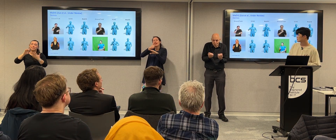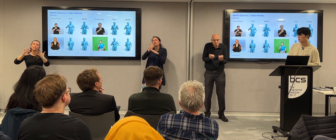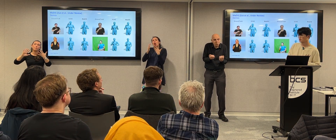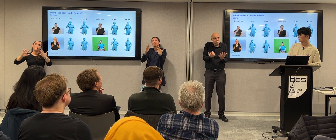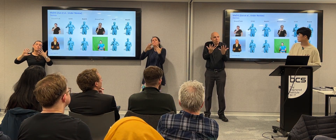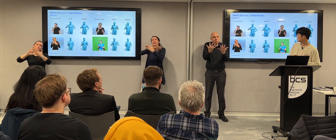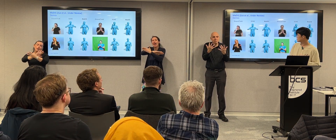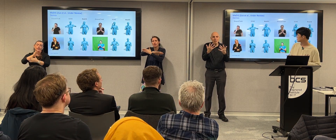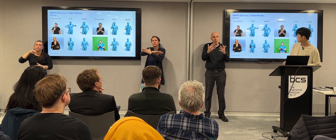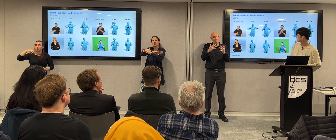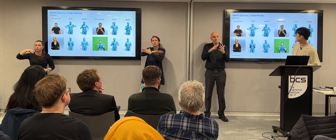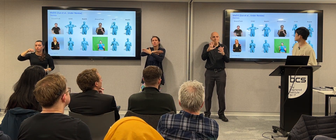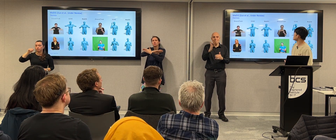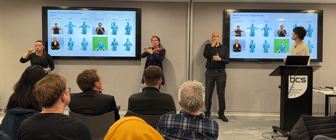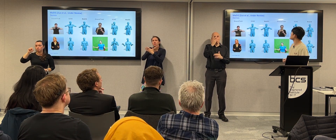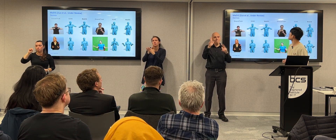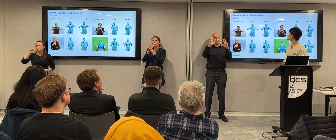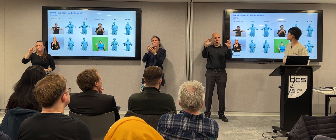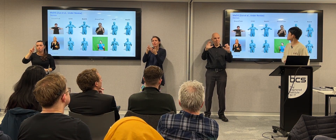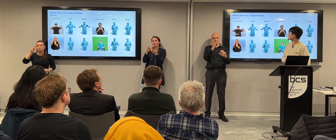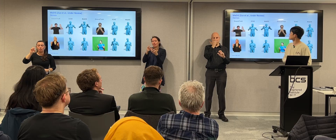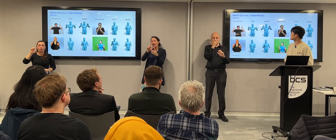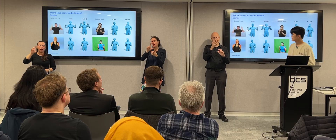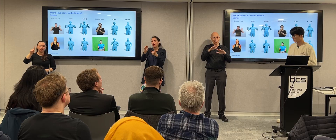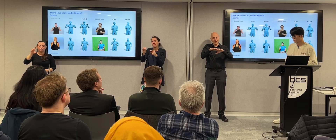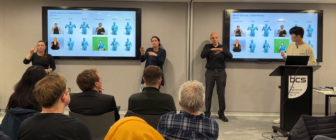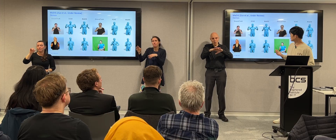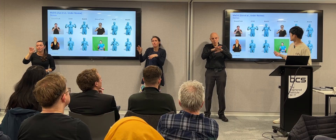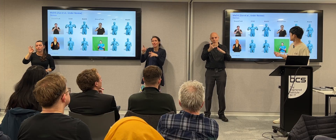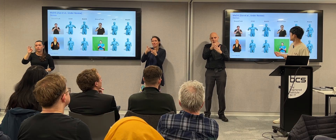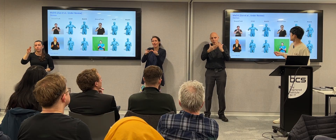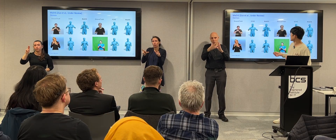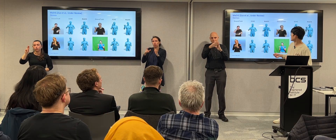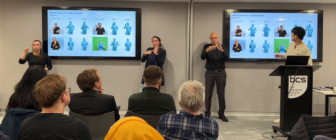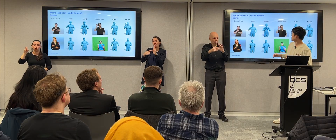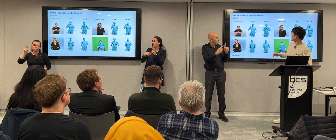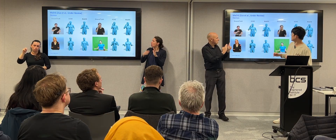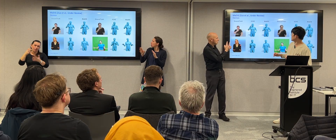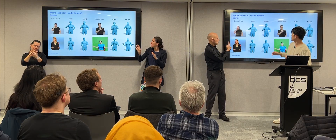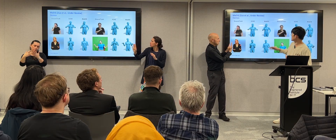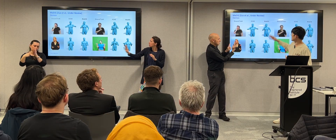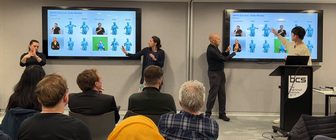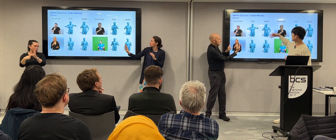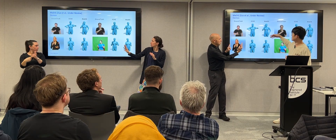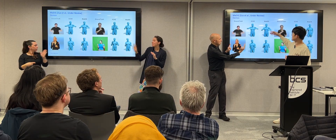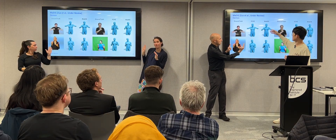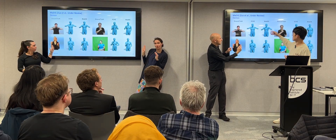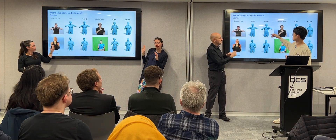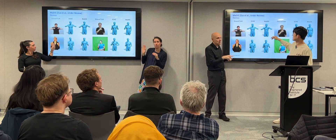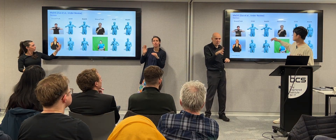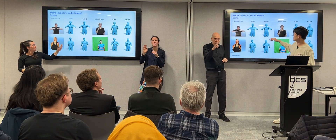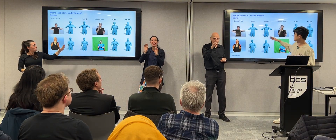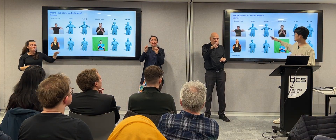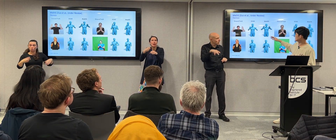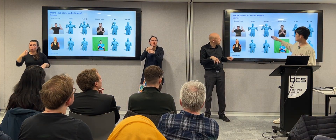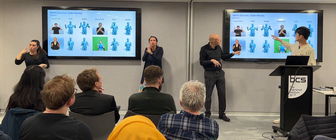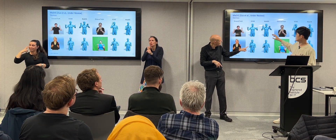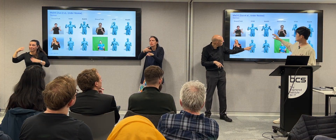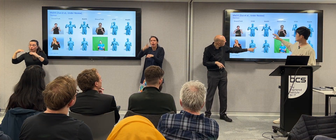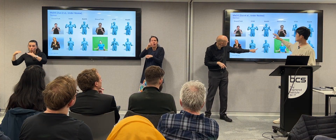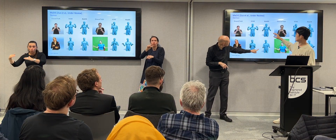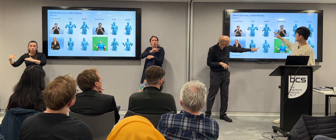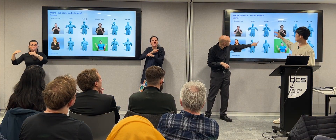diffusion language model. Yeah, so we can see it can produce high quality motions